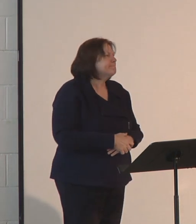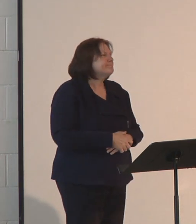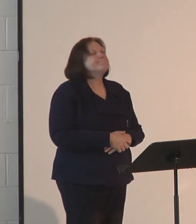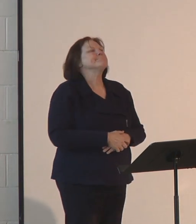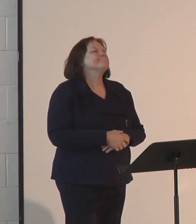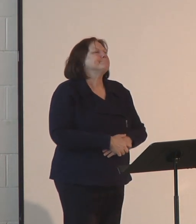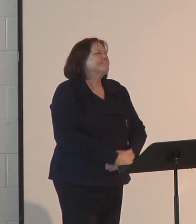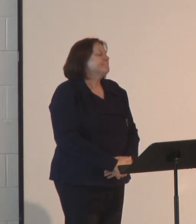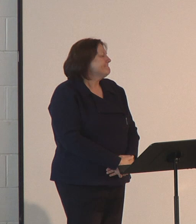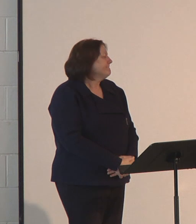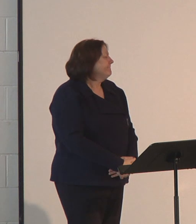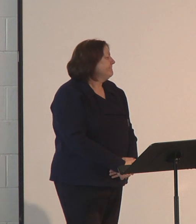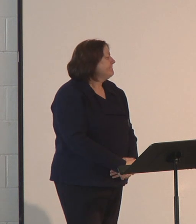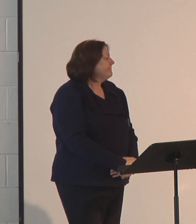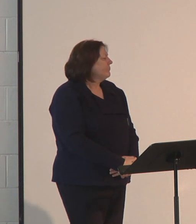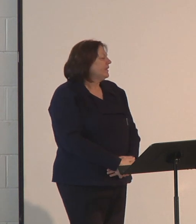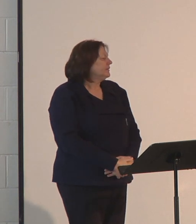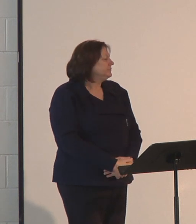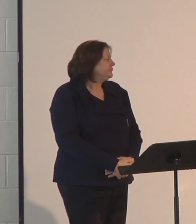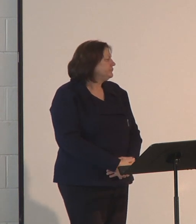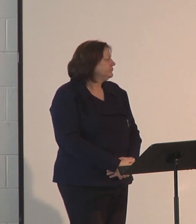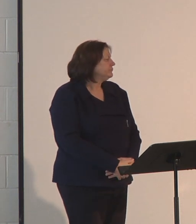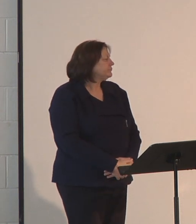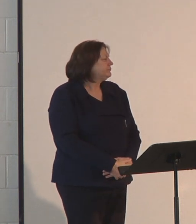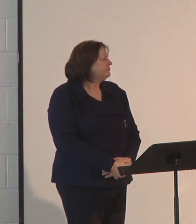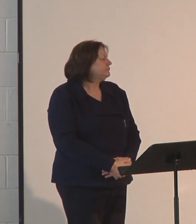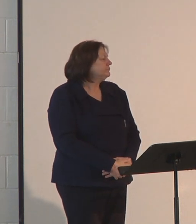no no ku ku jong xie hai tia pem wei tu